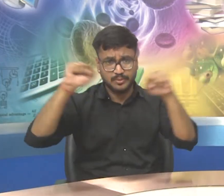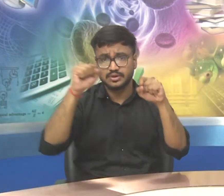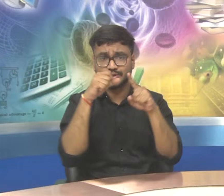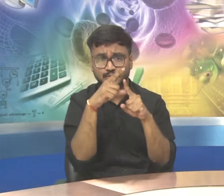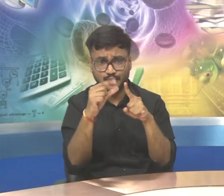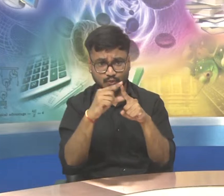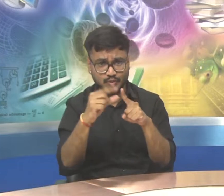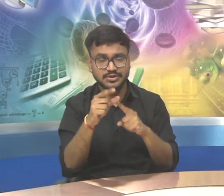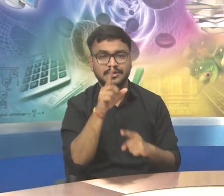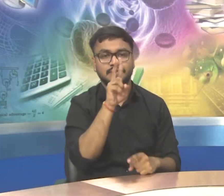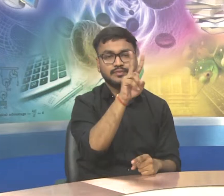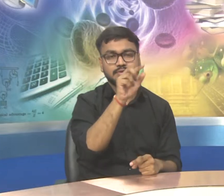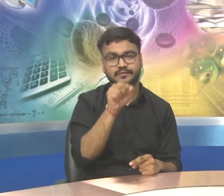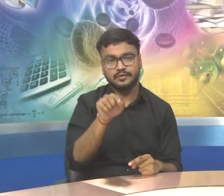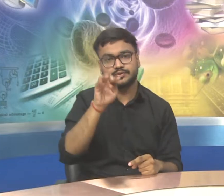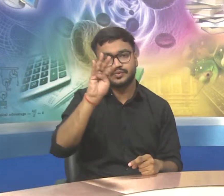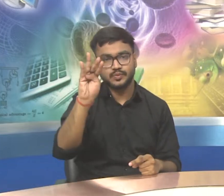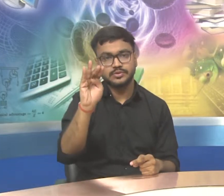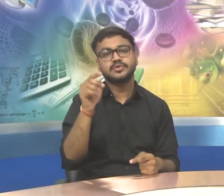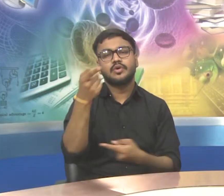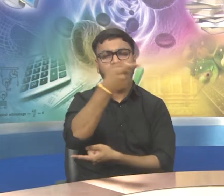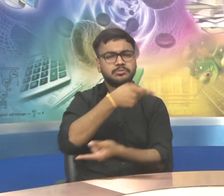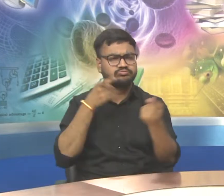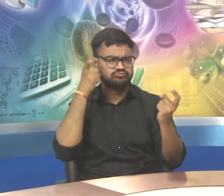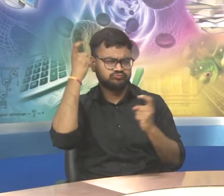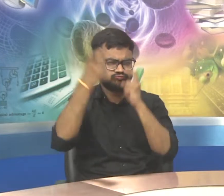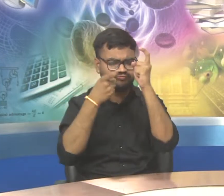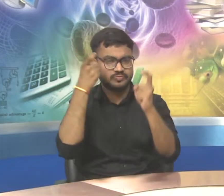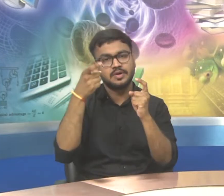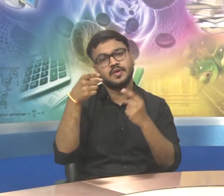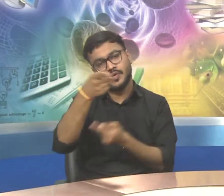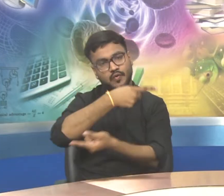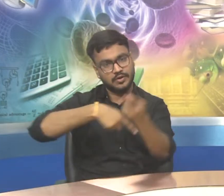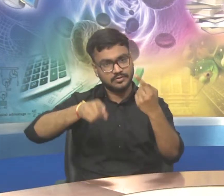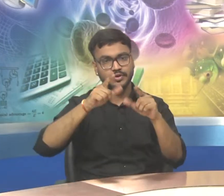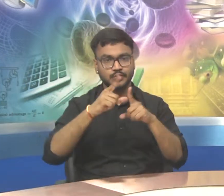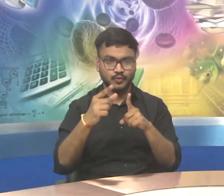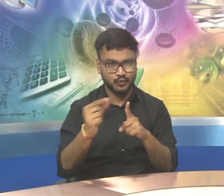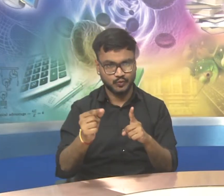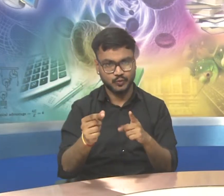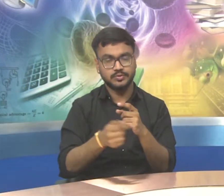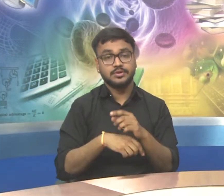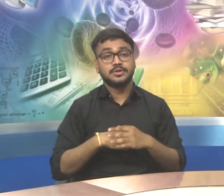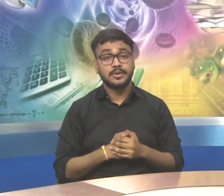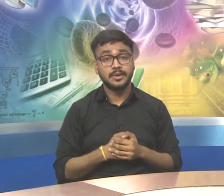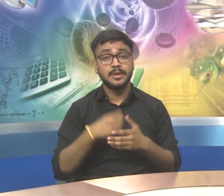Now let's do some activity for our better understanding. Activity 2.4.